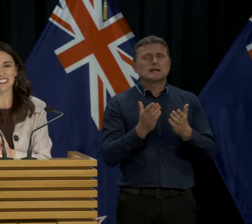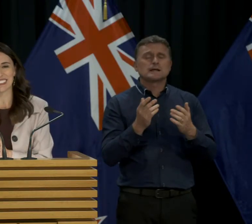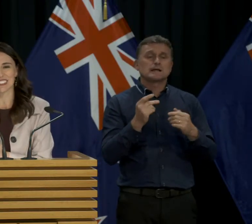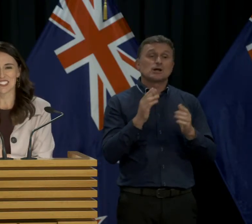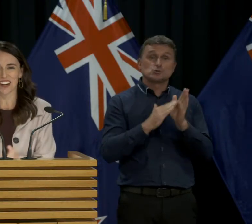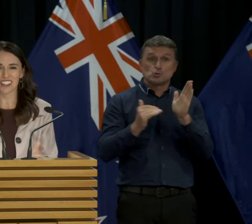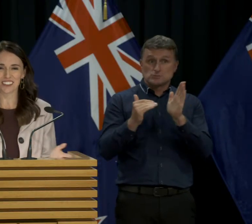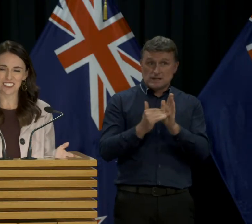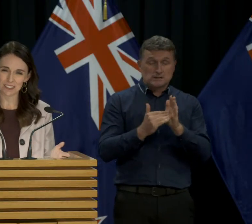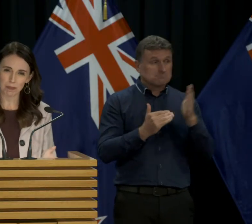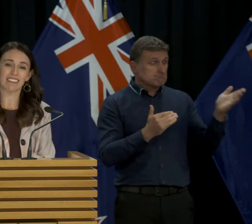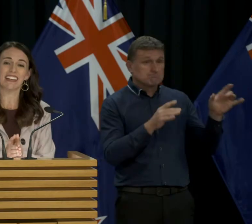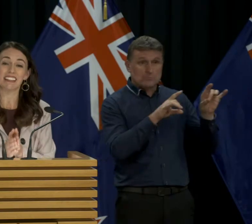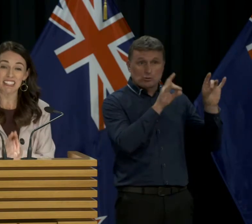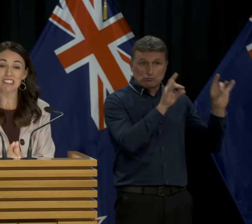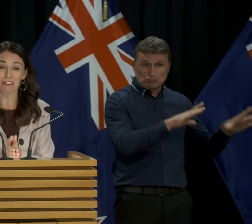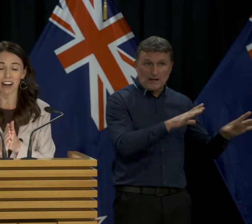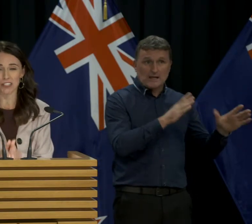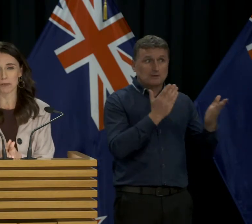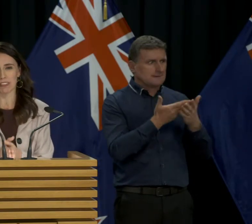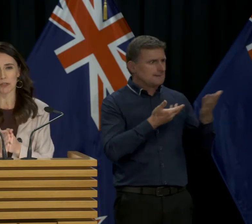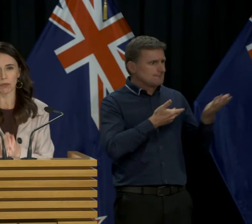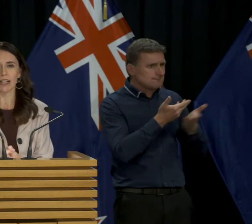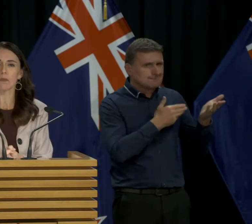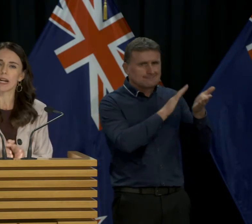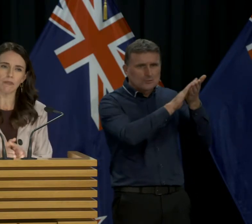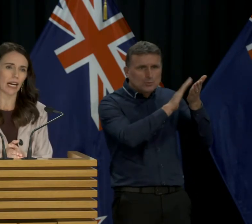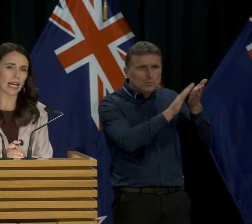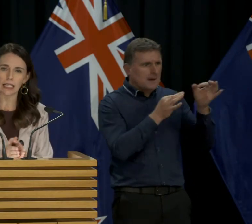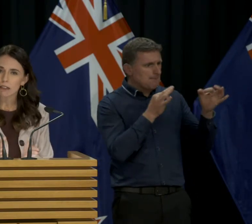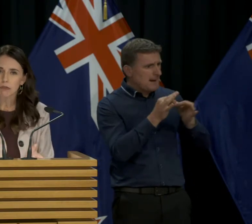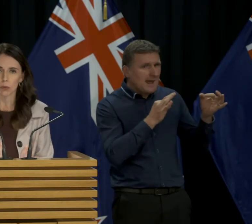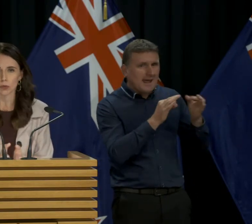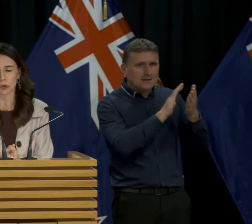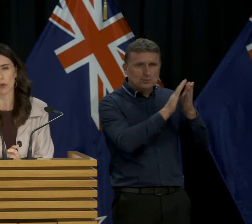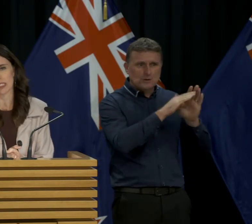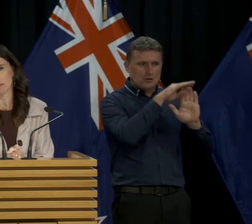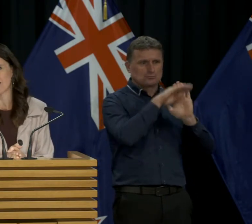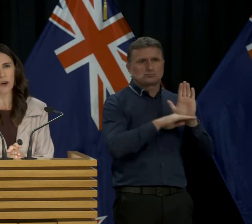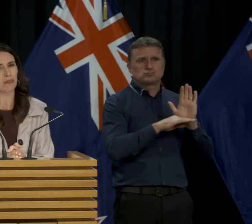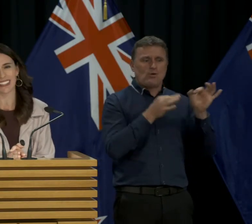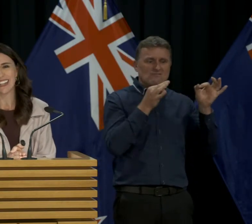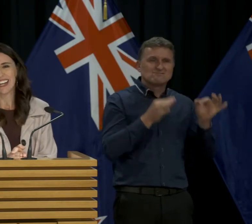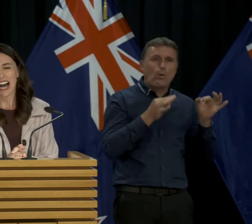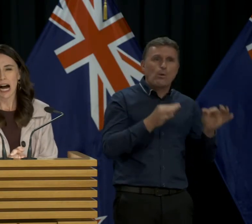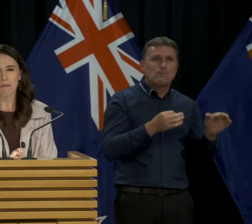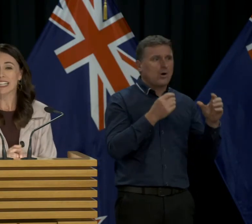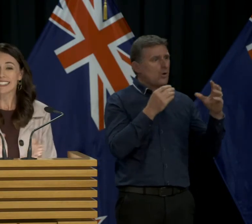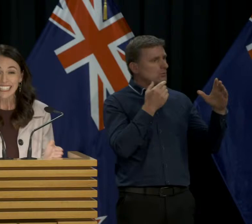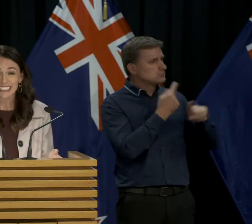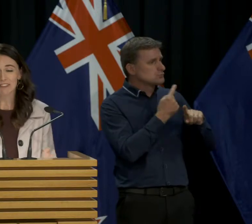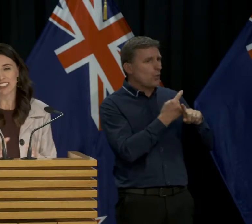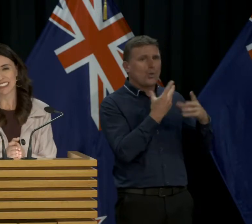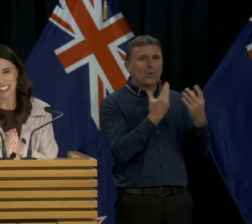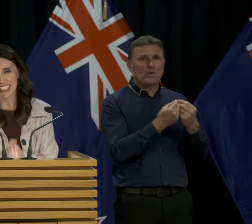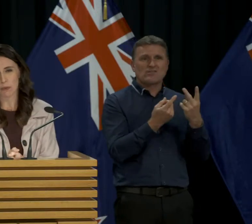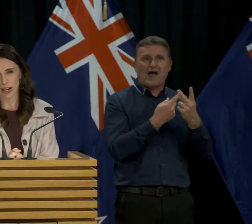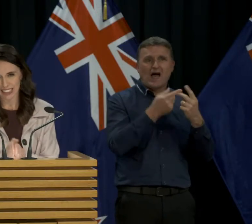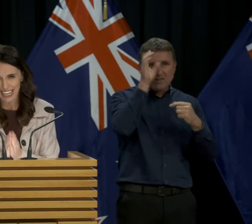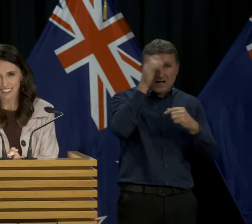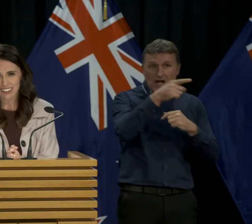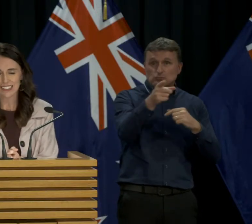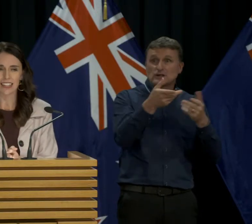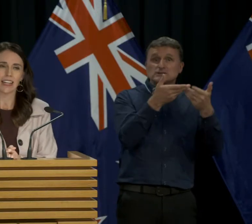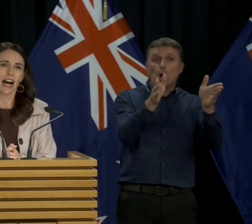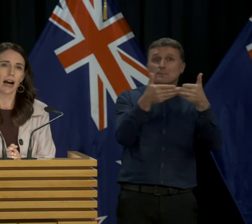both New Zealand and Australia has been getting these arrangements right. We haven't had any formal talks about opening up collectively to